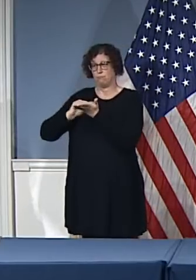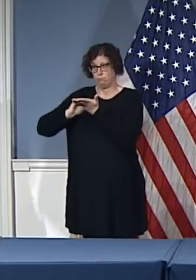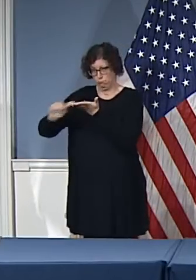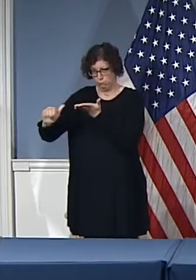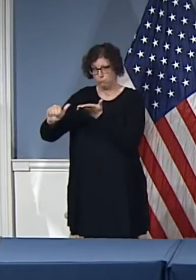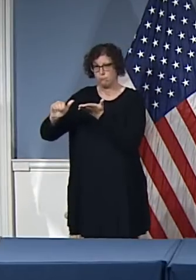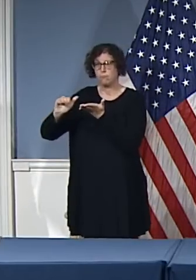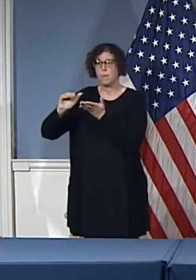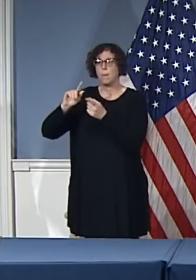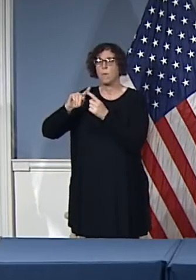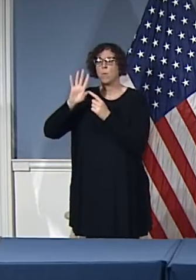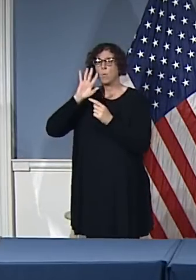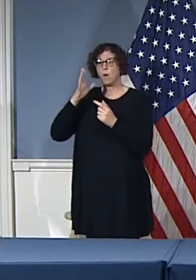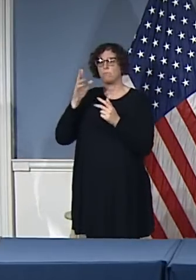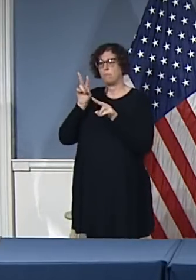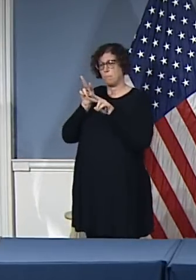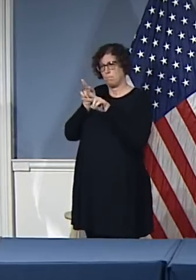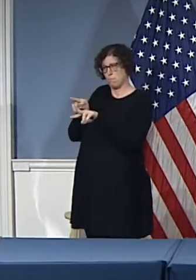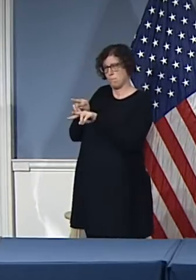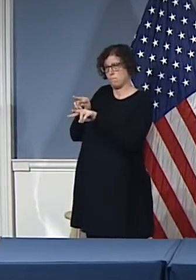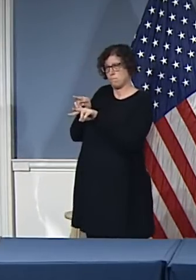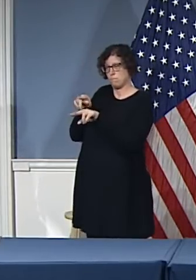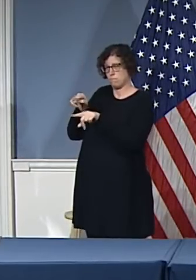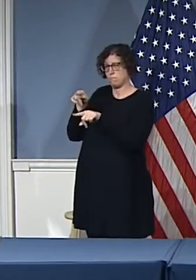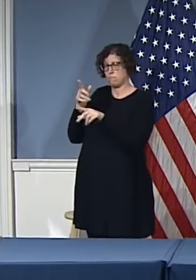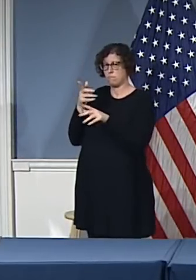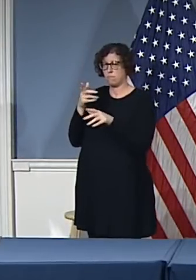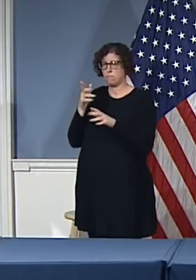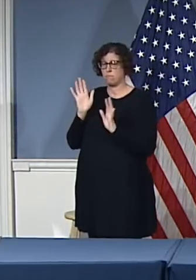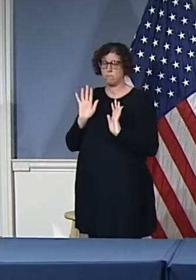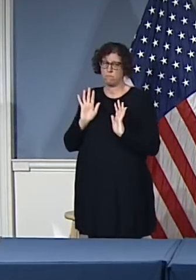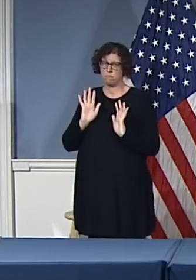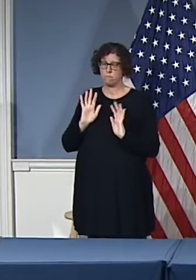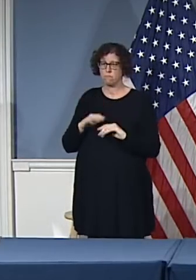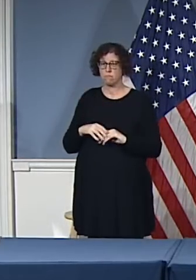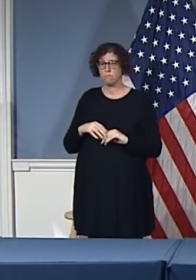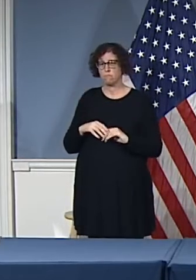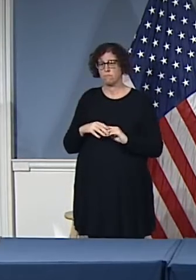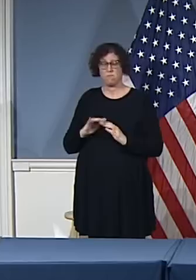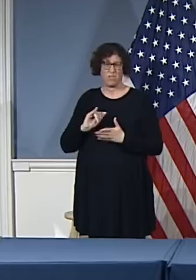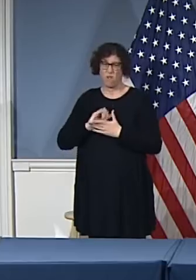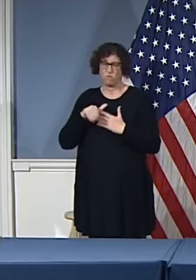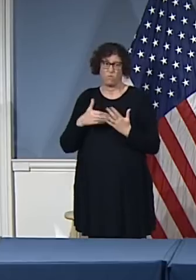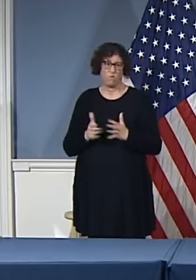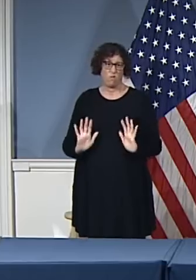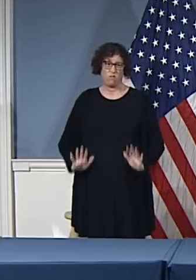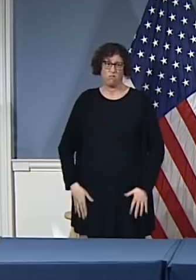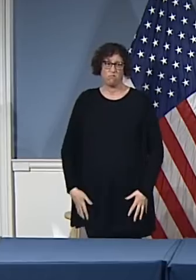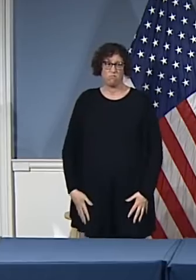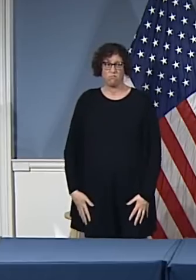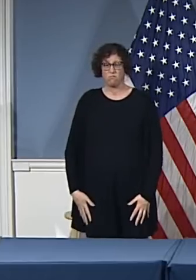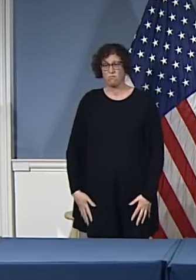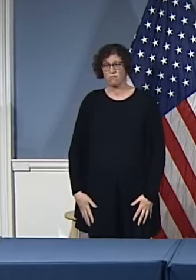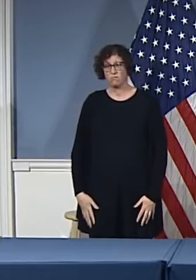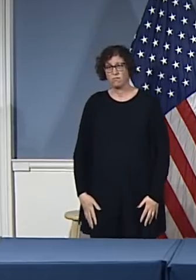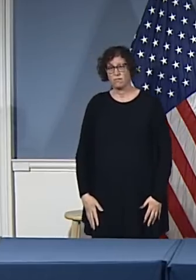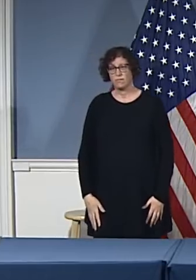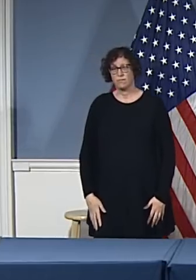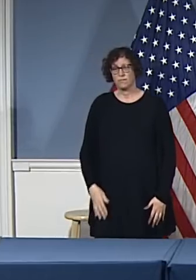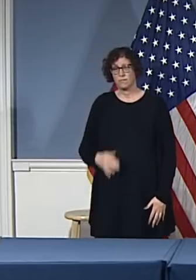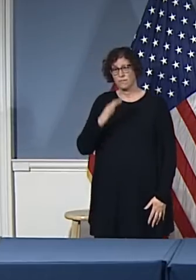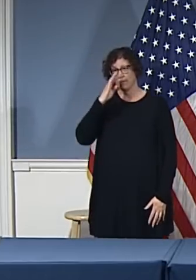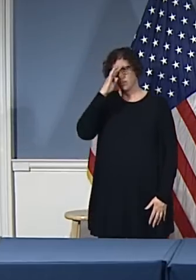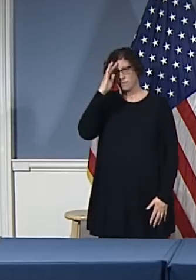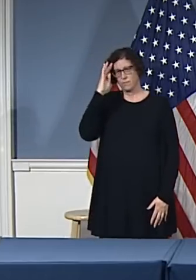Who's next? Next up is Marina from AP. Marina? Hello. I was wondering about